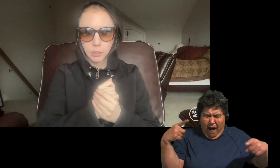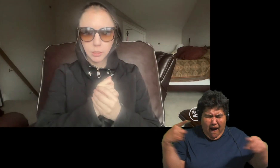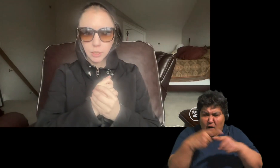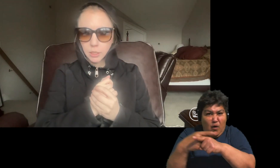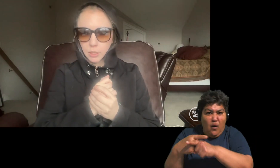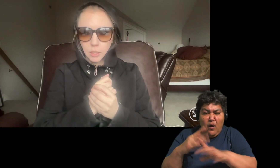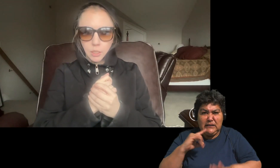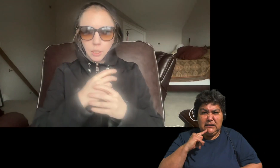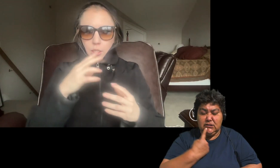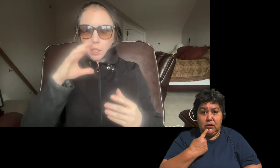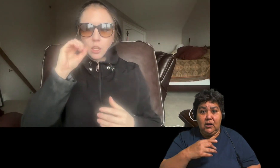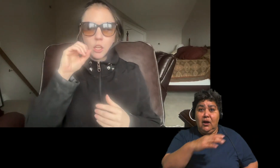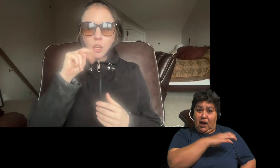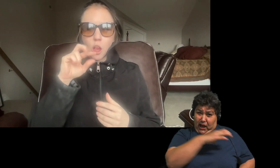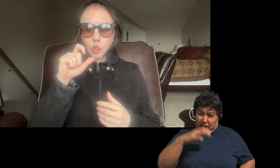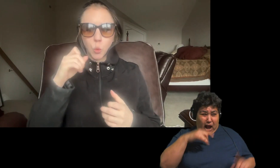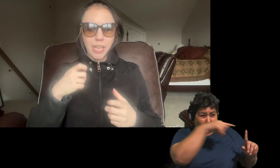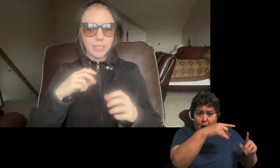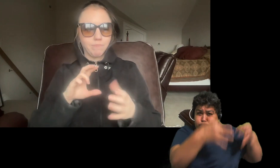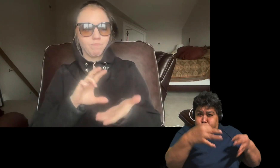And the conflict of interest is,